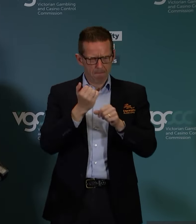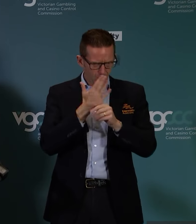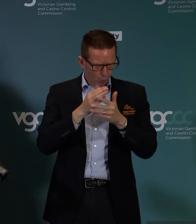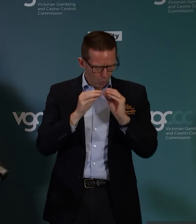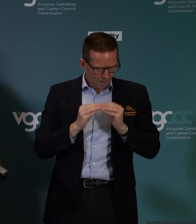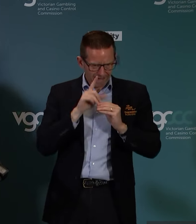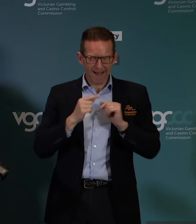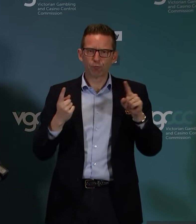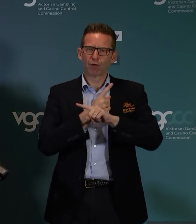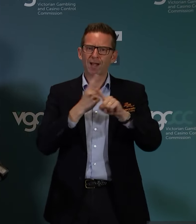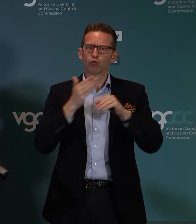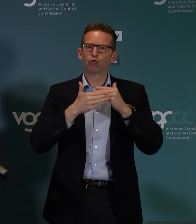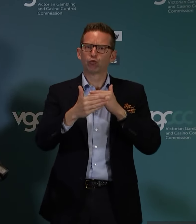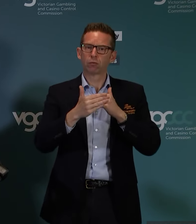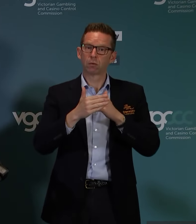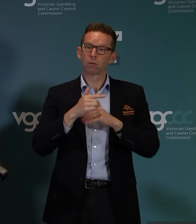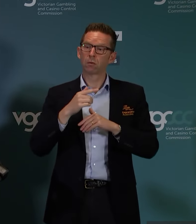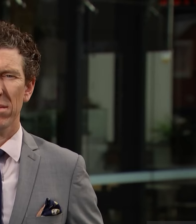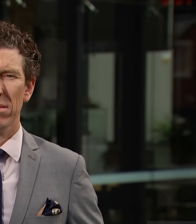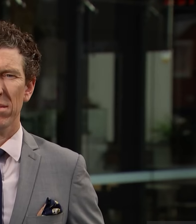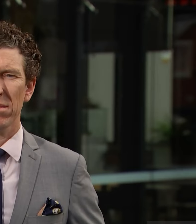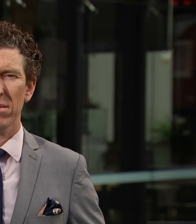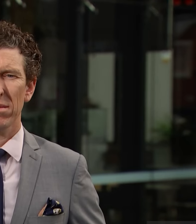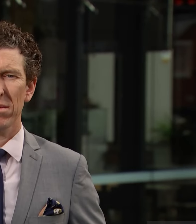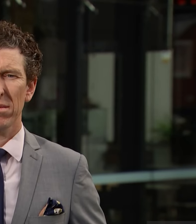and against which it will be held accountable.